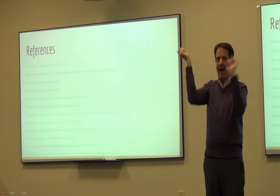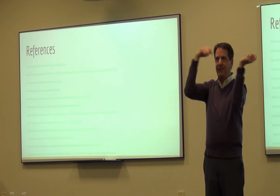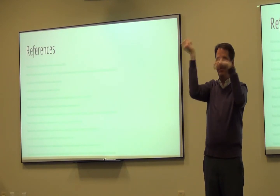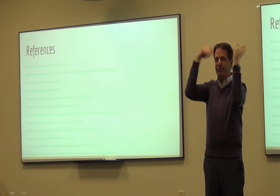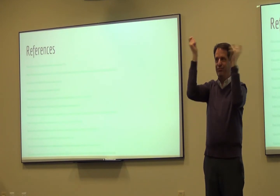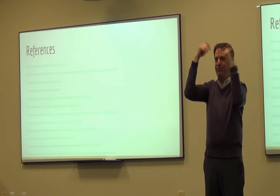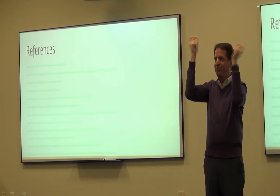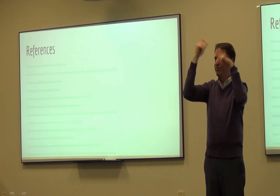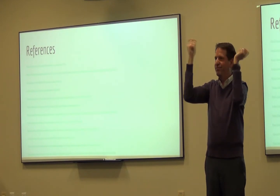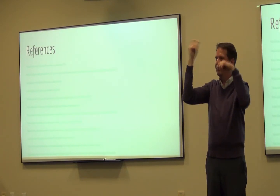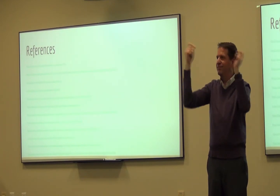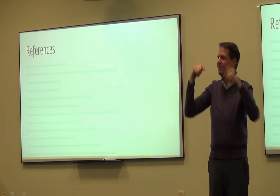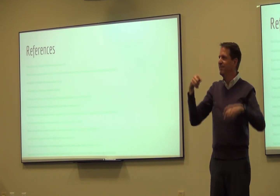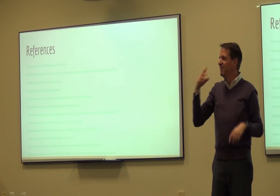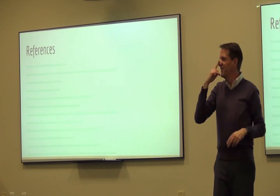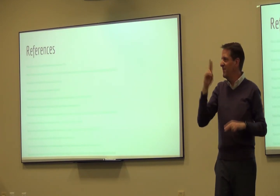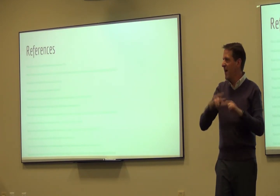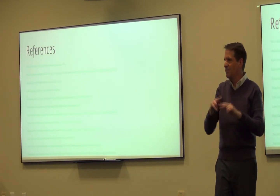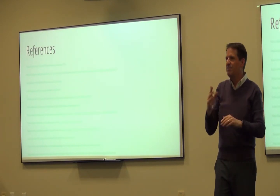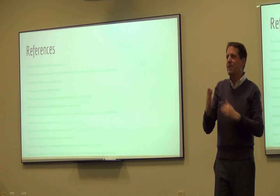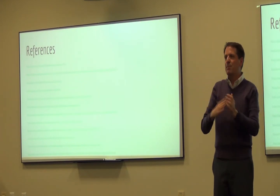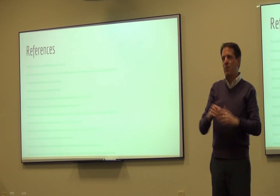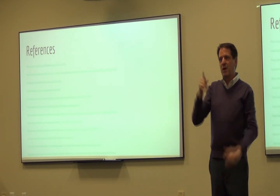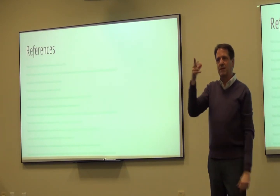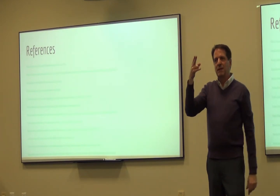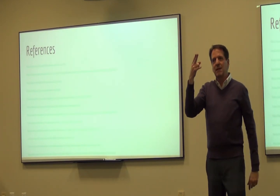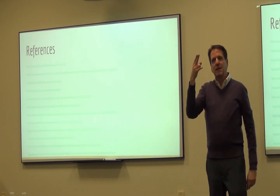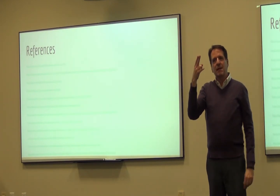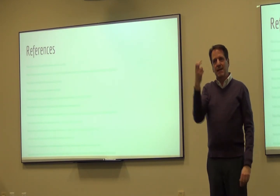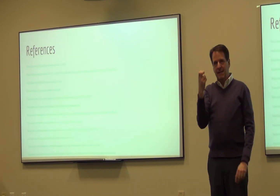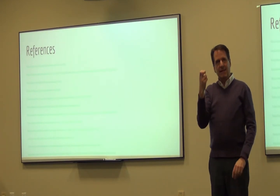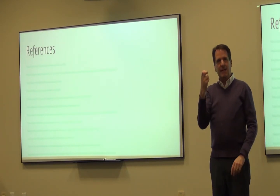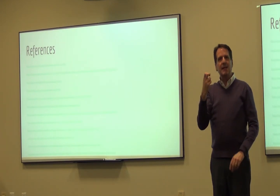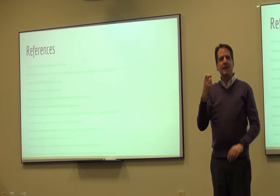whatnot, wave the flag and such. I was there and able to see him when he did that.